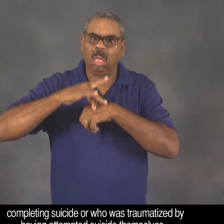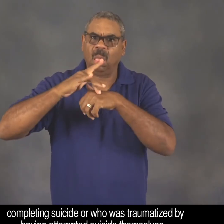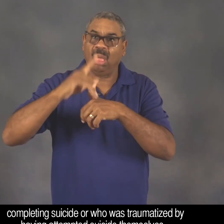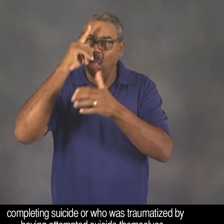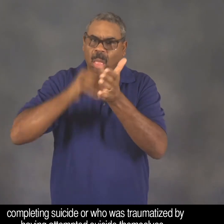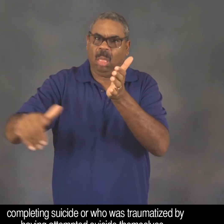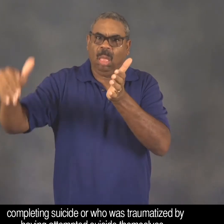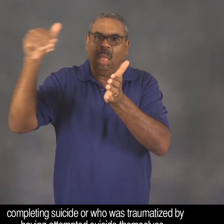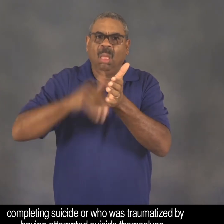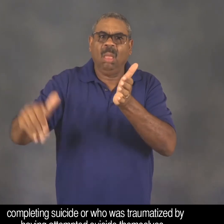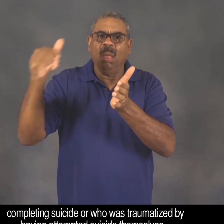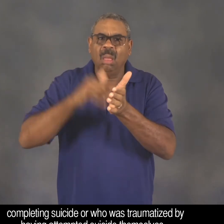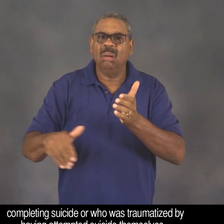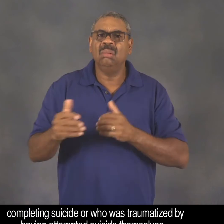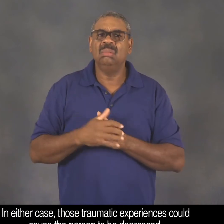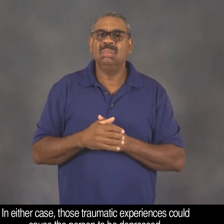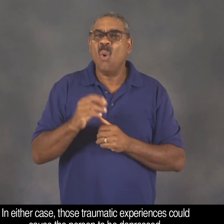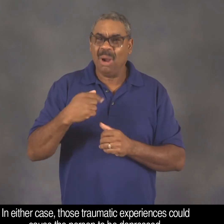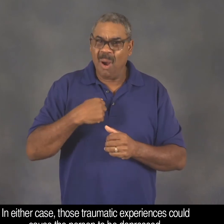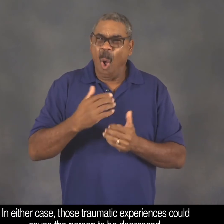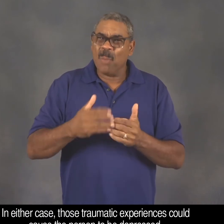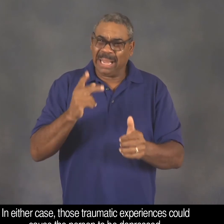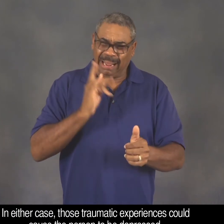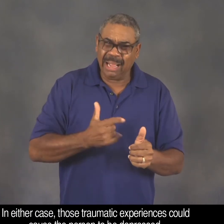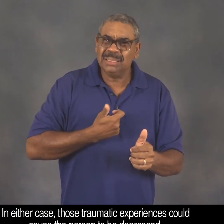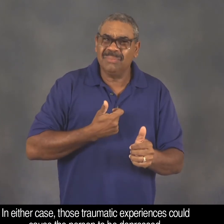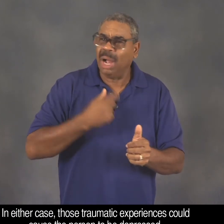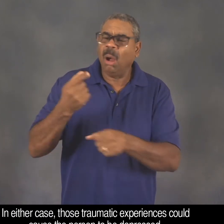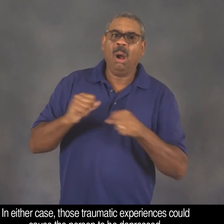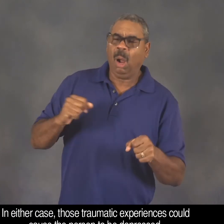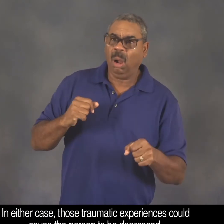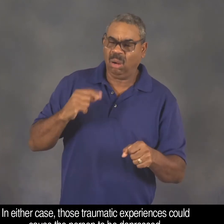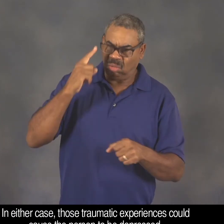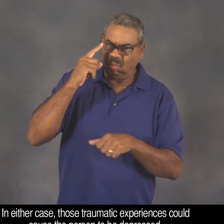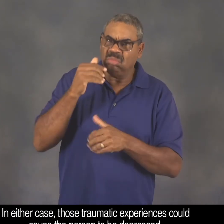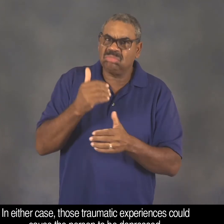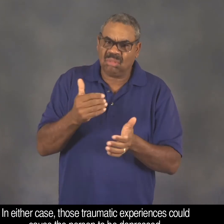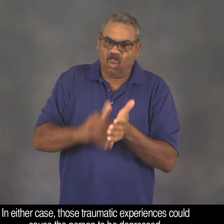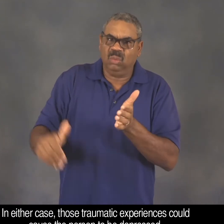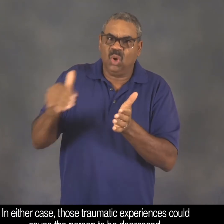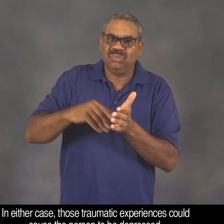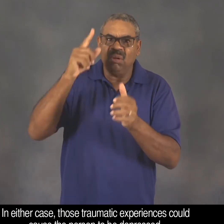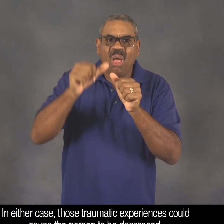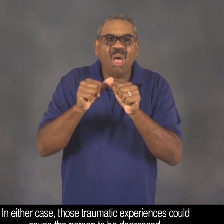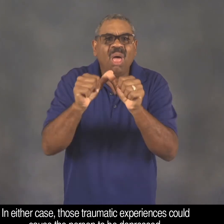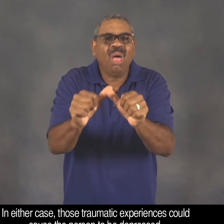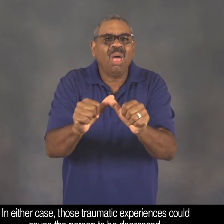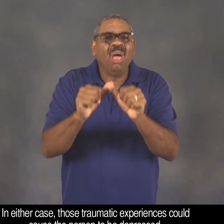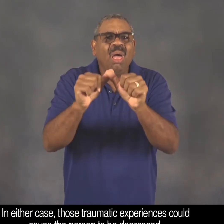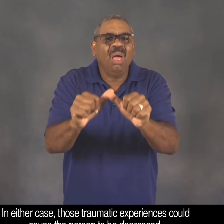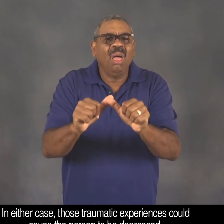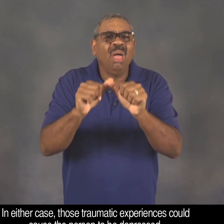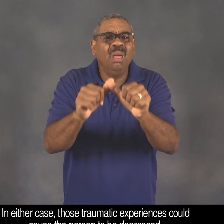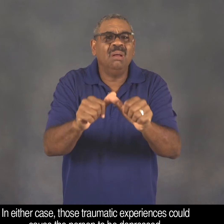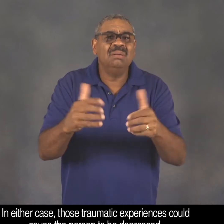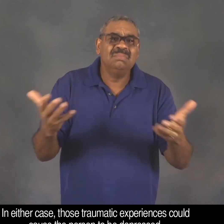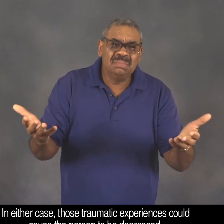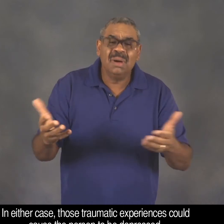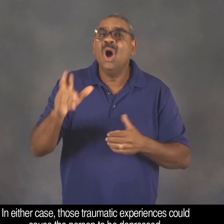who was traumatized by having attempted suicide themselves. In either case, those traumatic experiences could cause the person